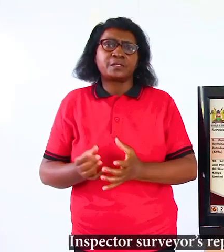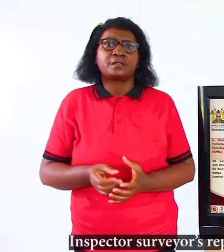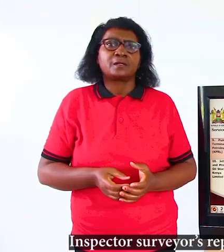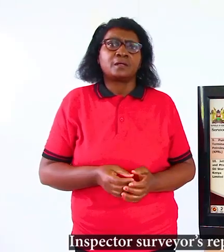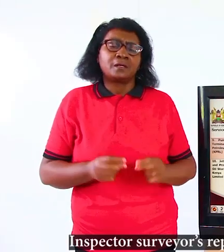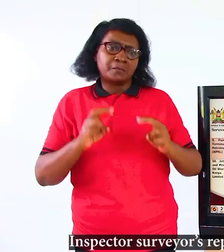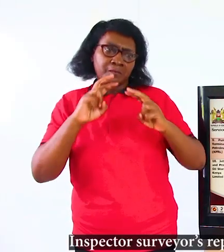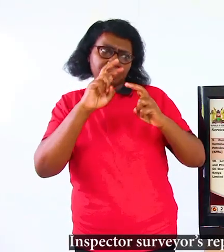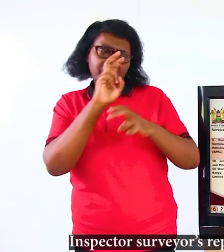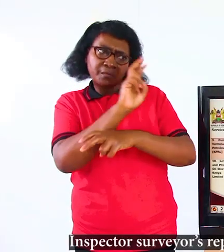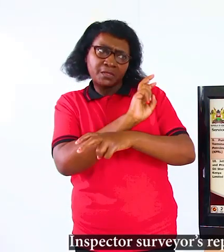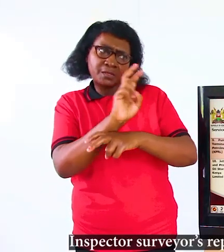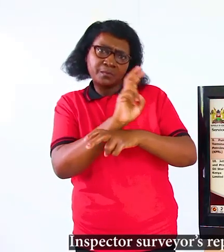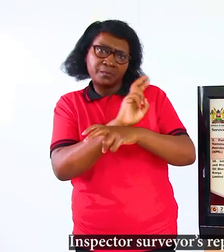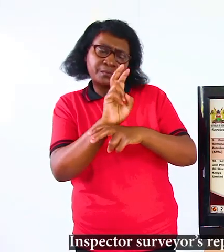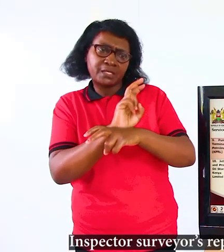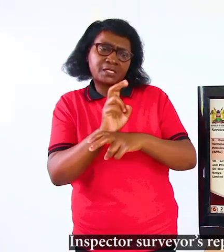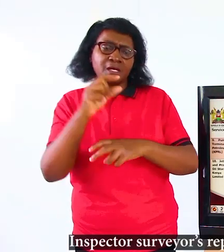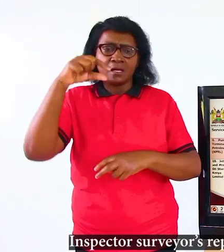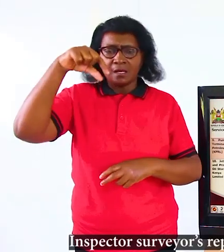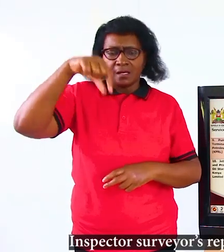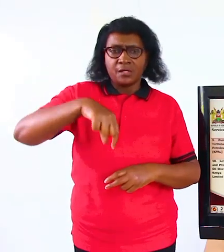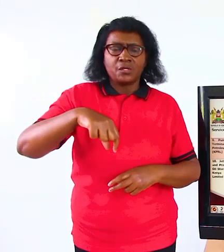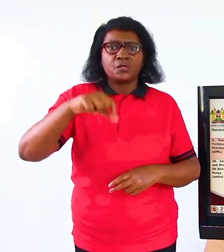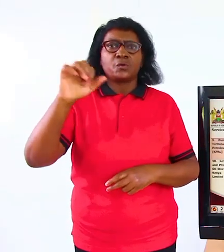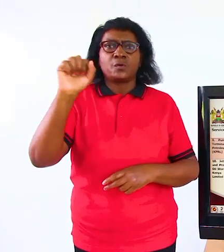Inspector surveyor's report on previous cargo.